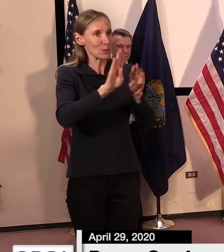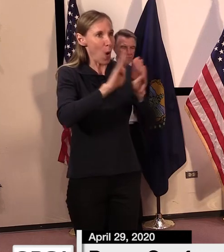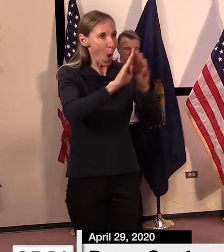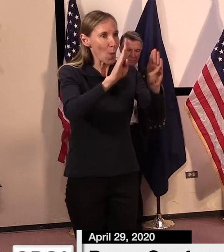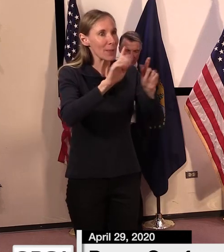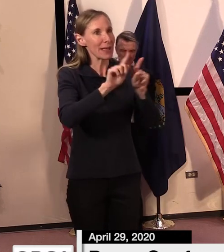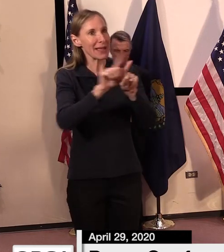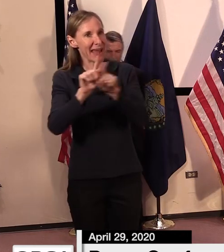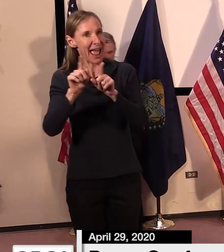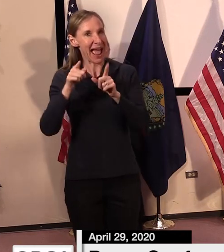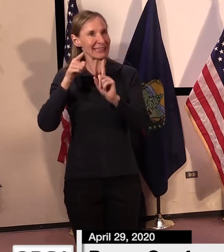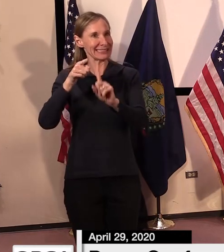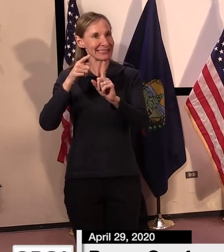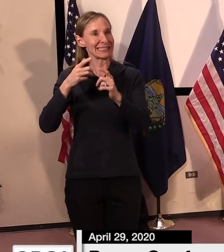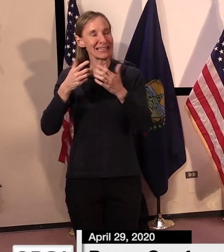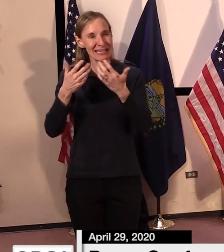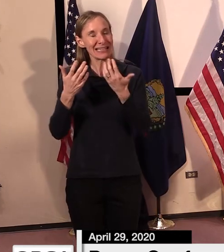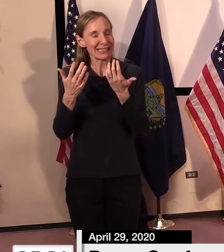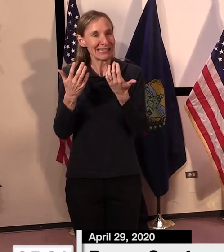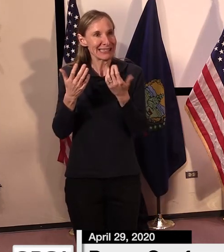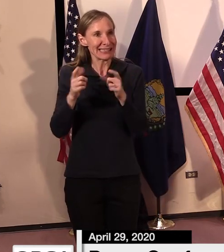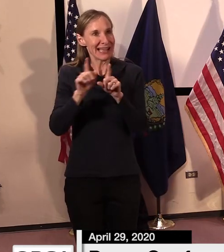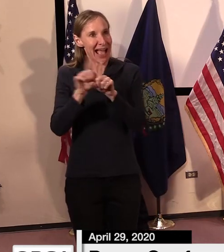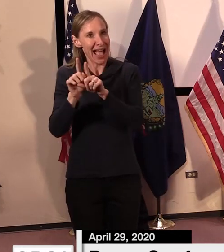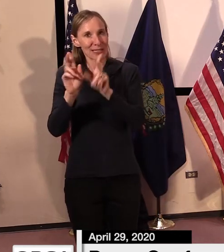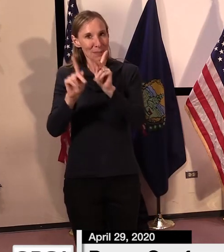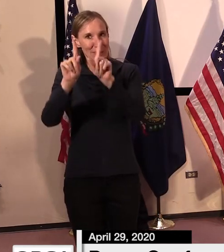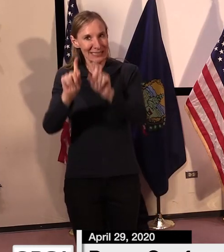those questions. That was relatively short.